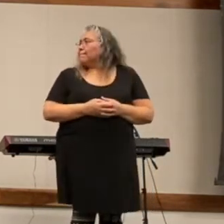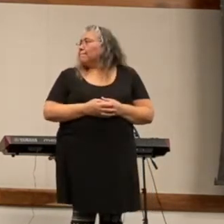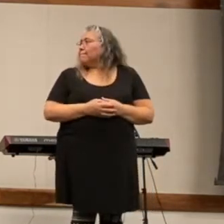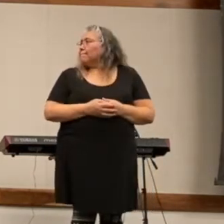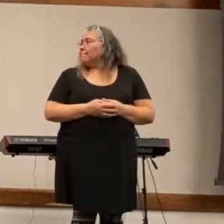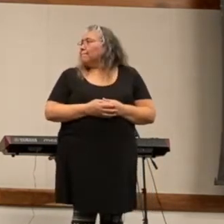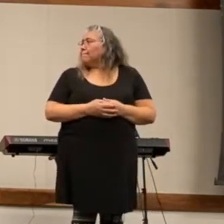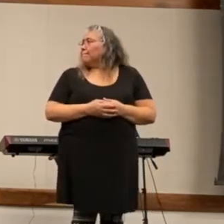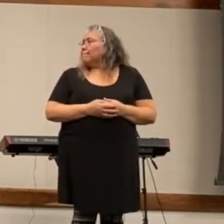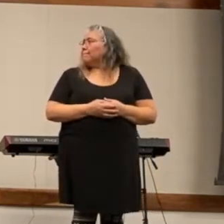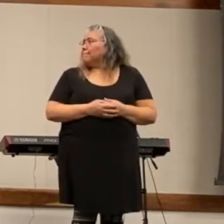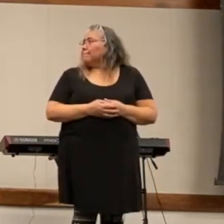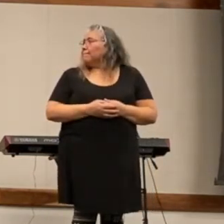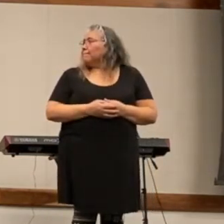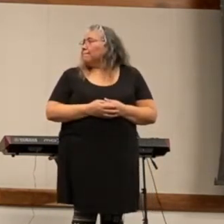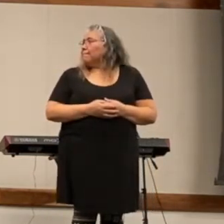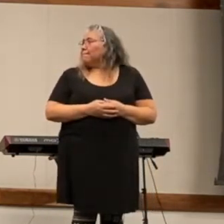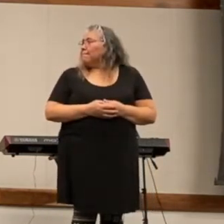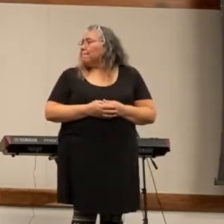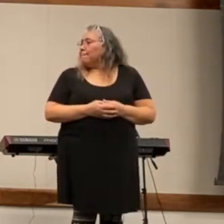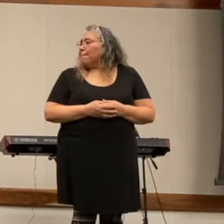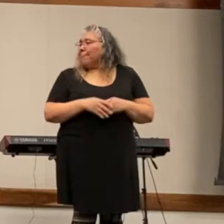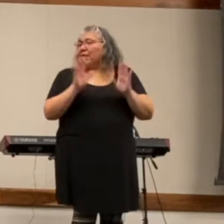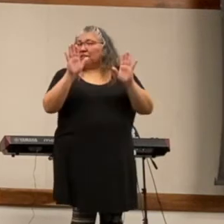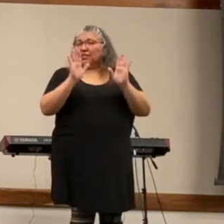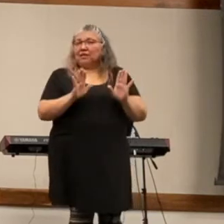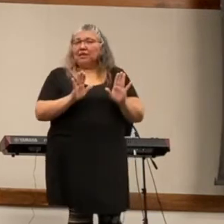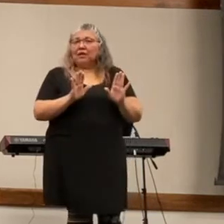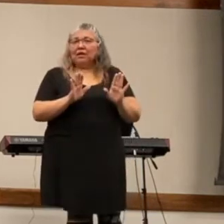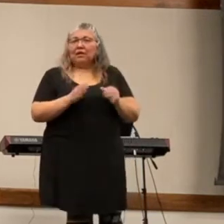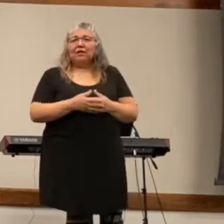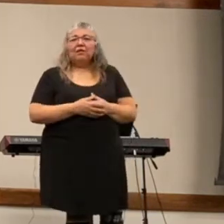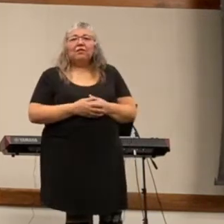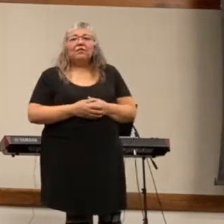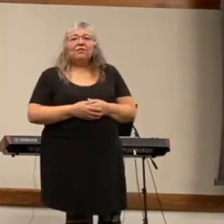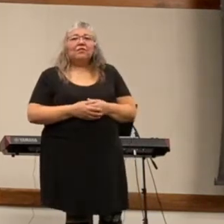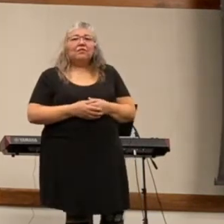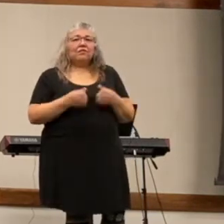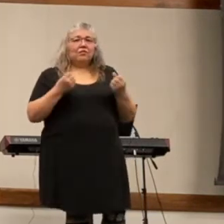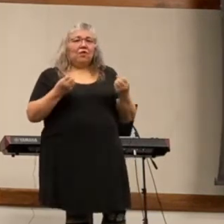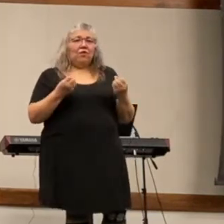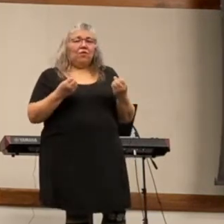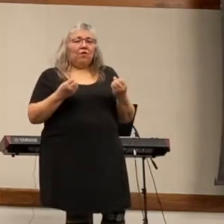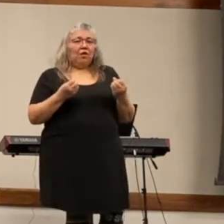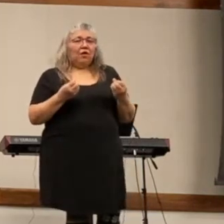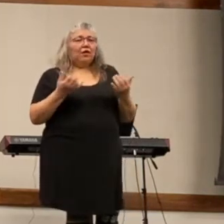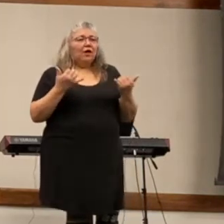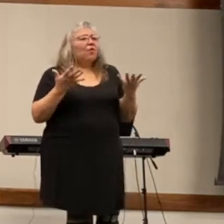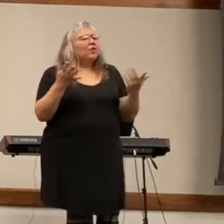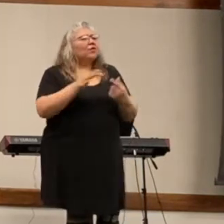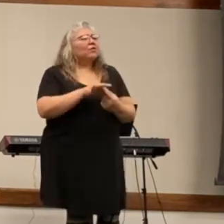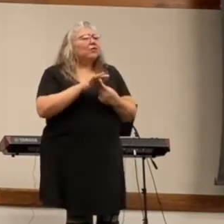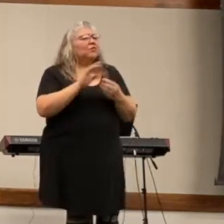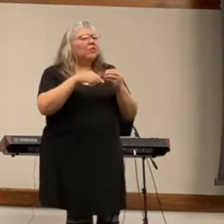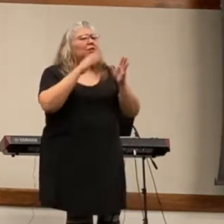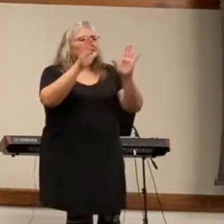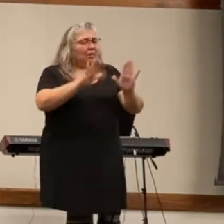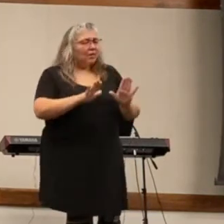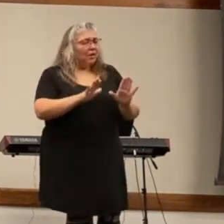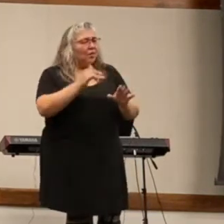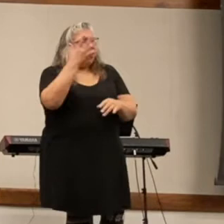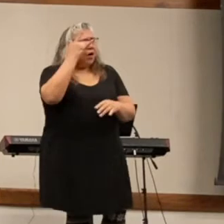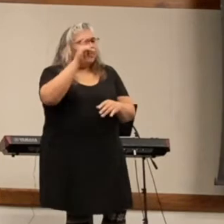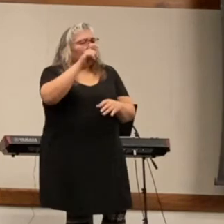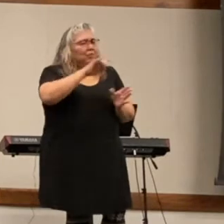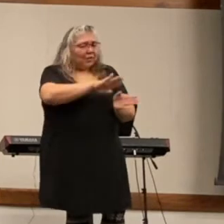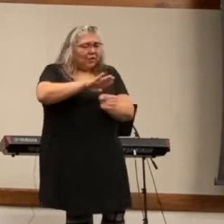So let me go to the calendar. Let me check that out. Sunday, right? So Sunday. So what is so special about Sunday? Why must